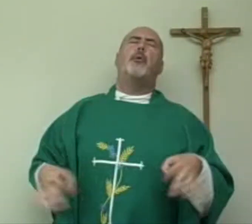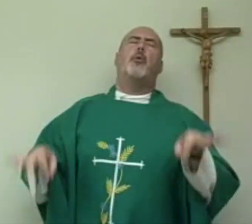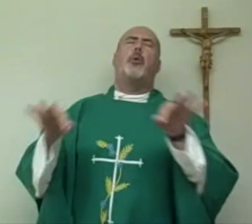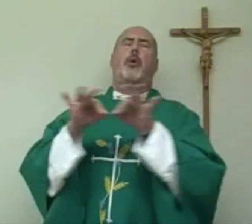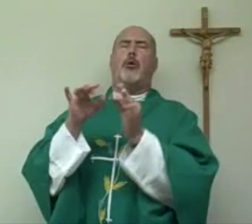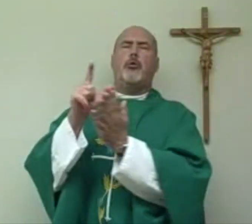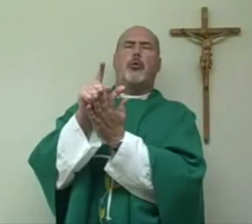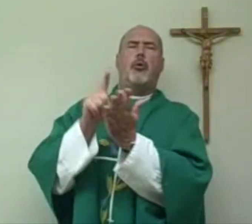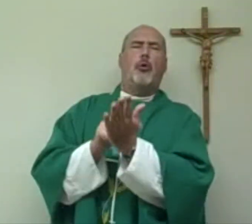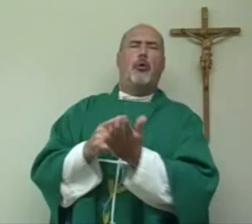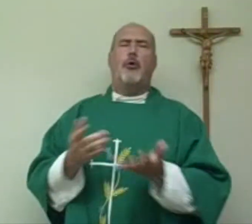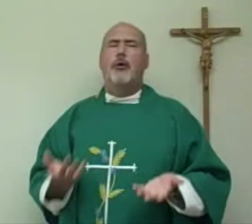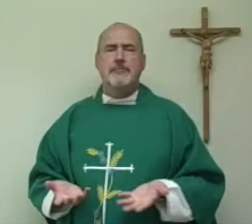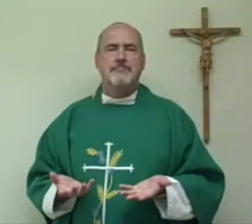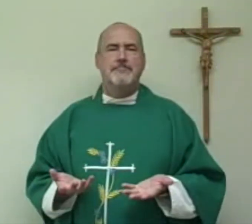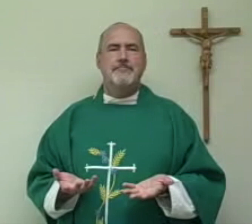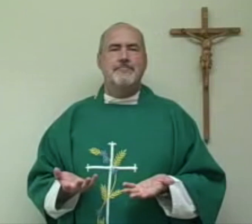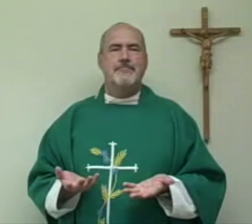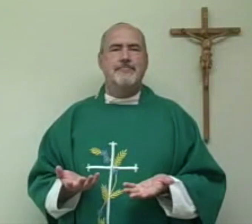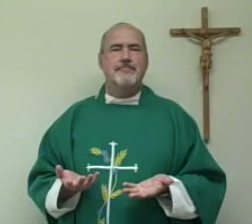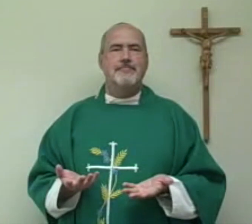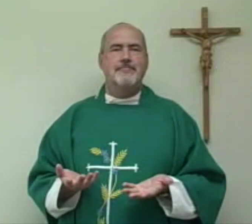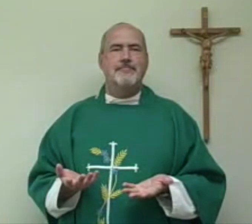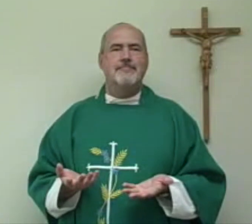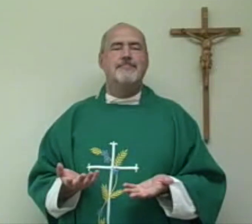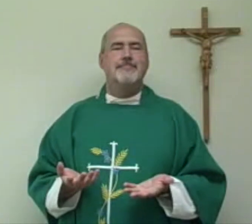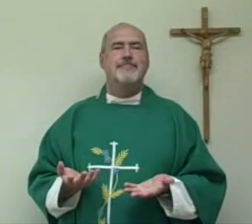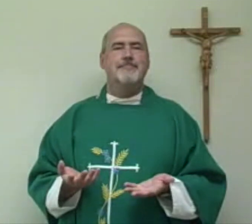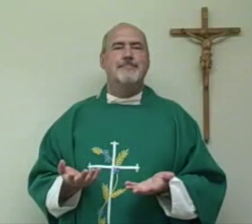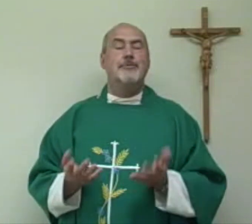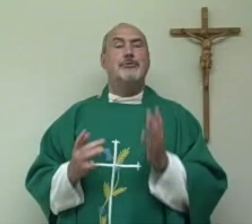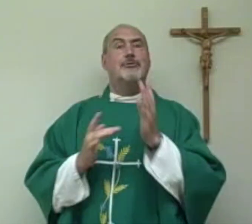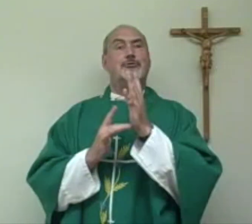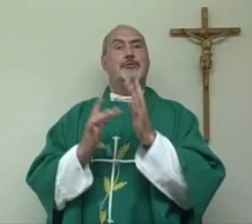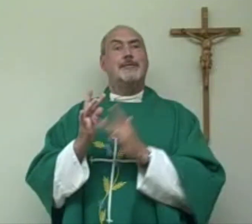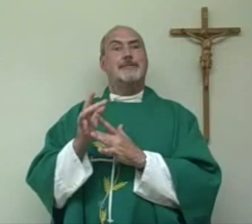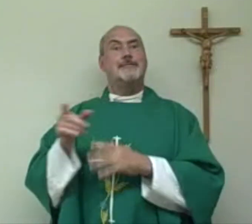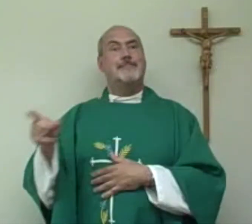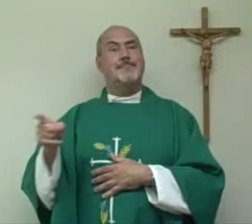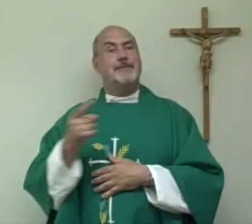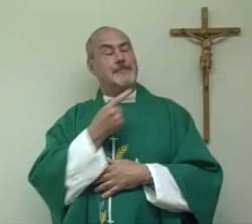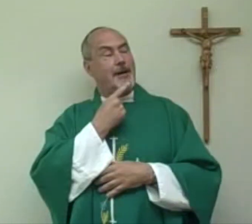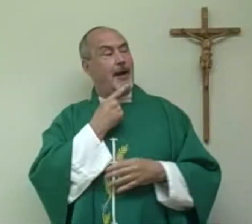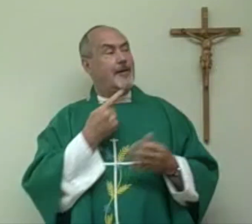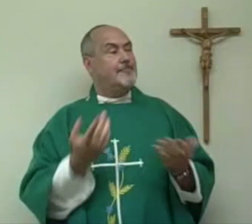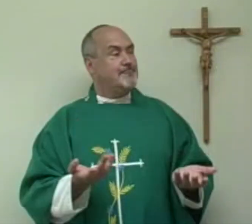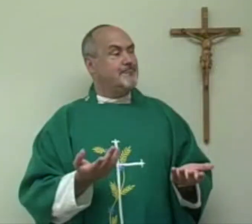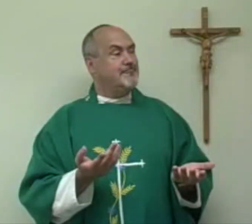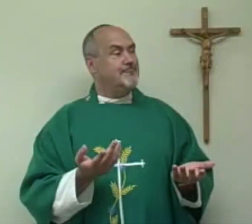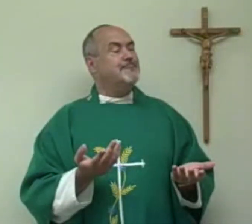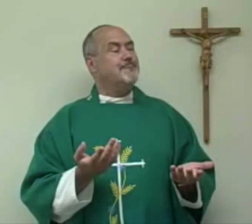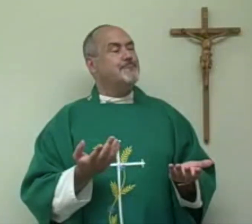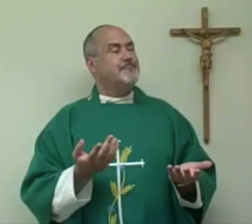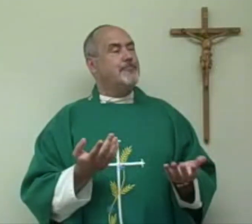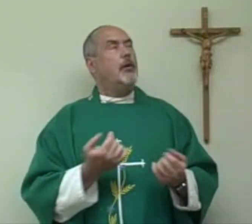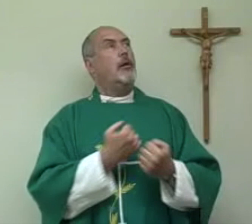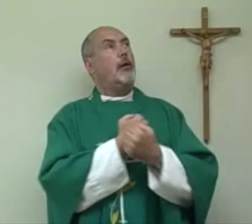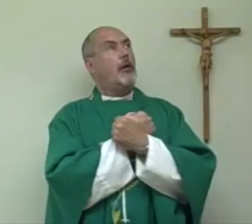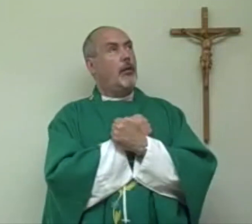a question. Which of all the laws is most important? And Jesus said to